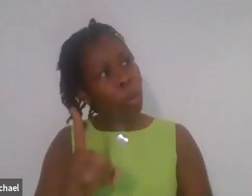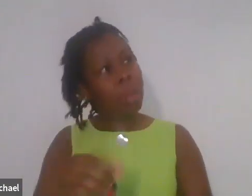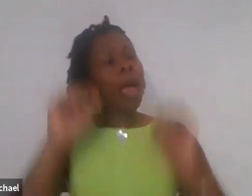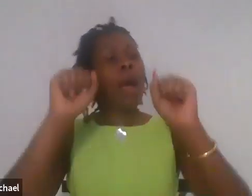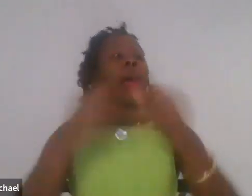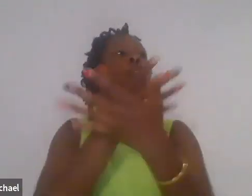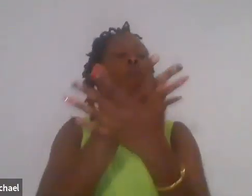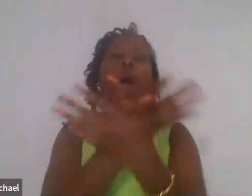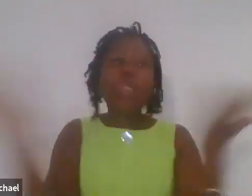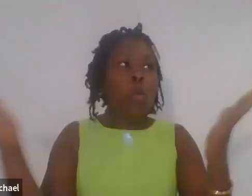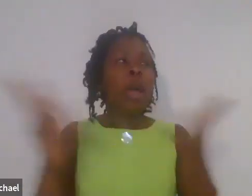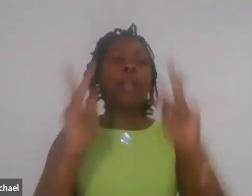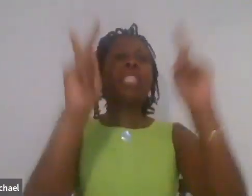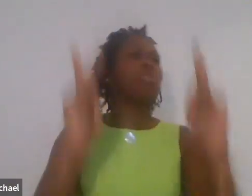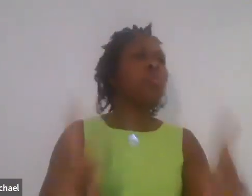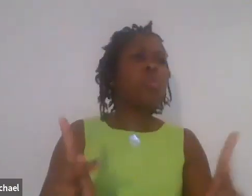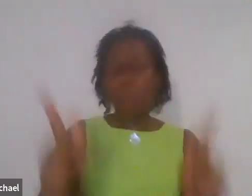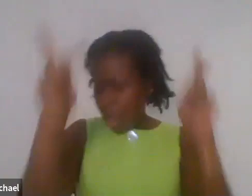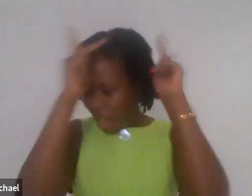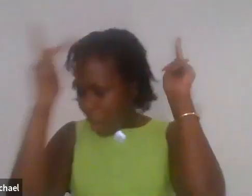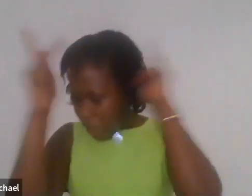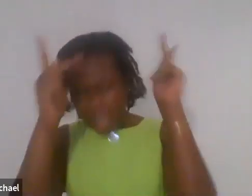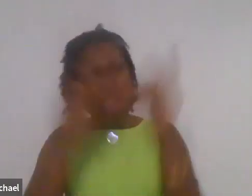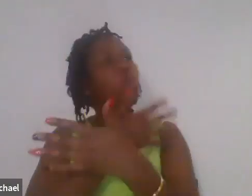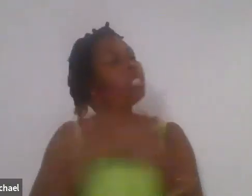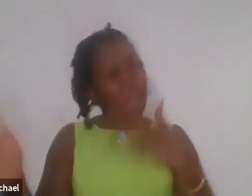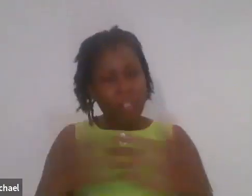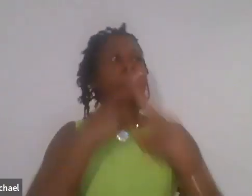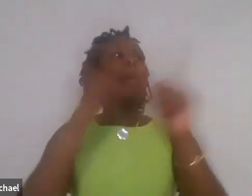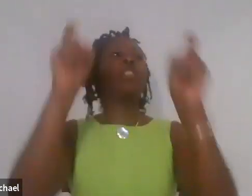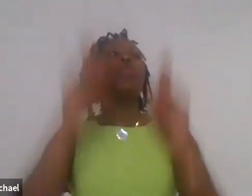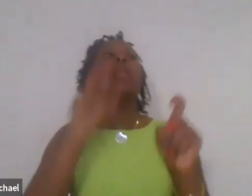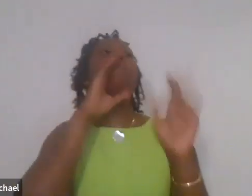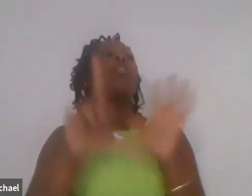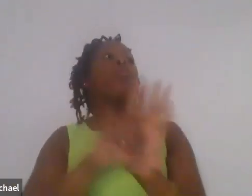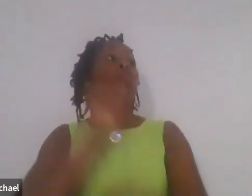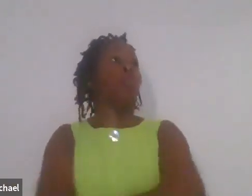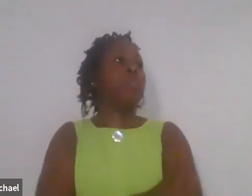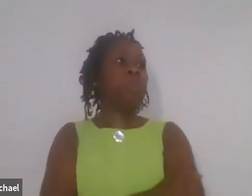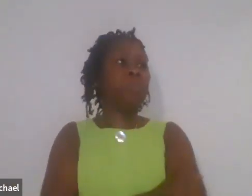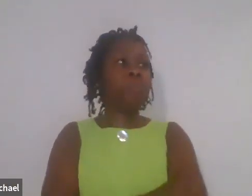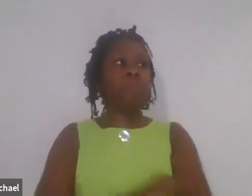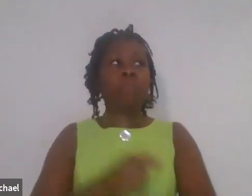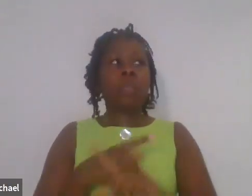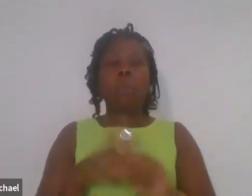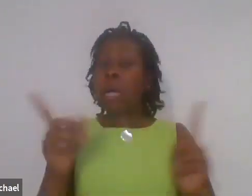Nairobi. I said, I don't want to go to Nairobi. I can go anywhere. Kisumu, Kakamega, whatever, but I want to go to a law